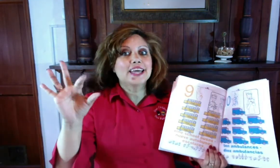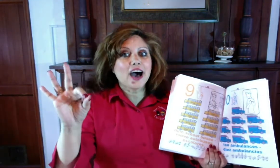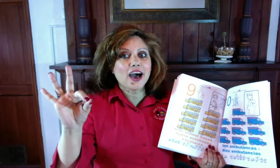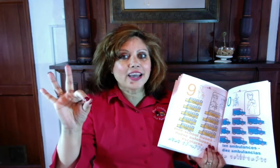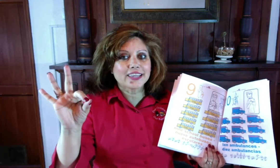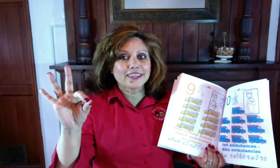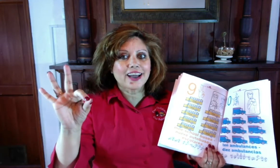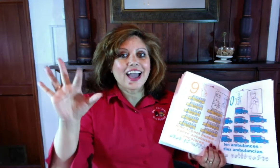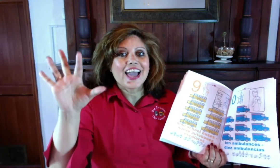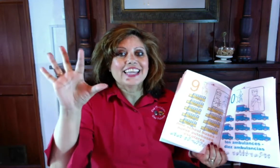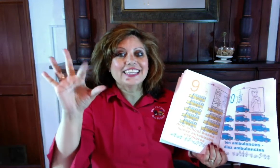9.